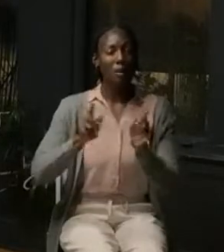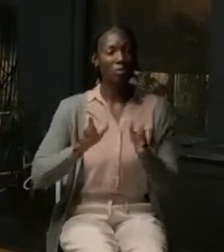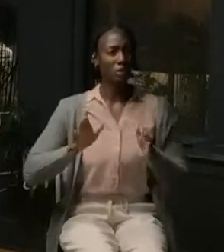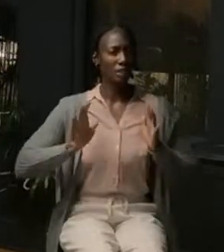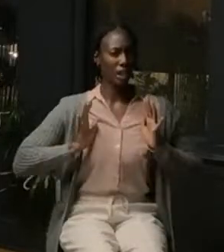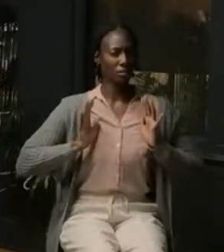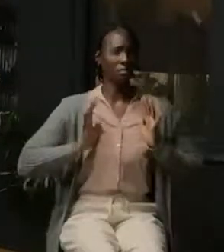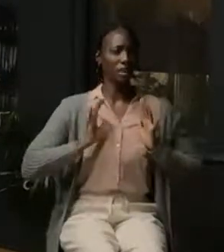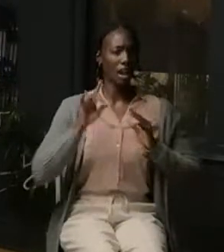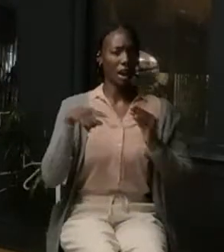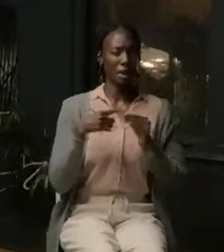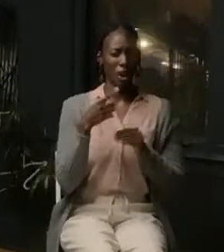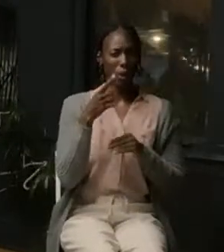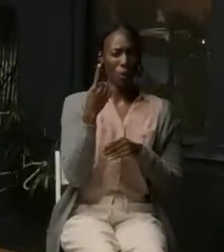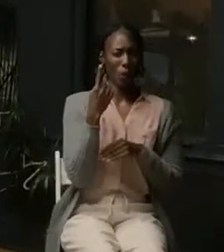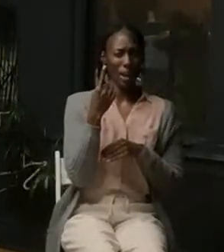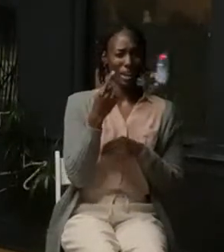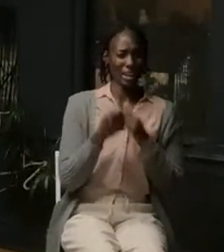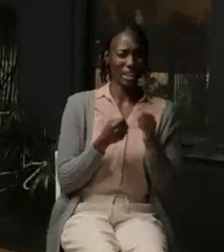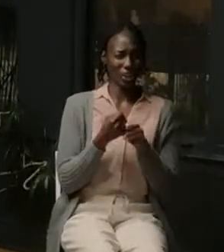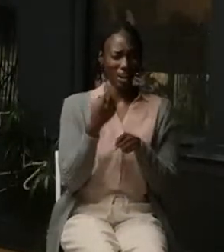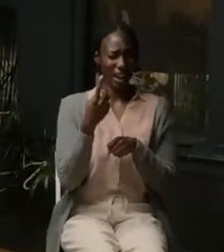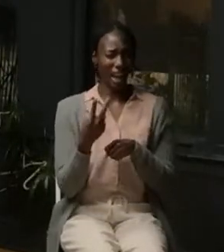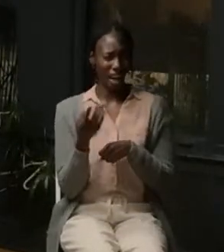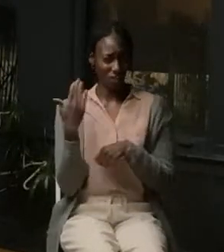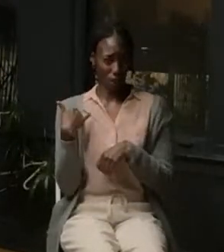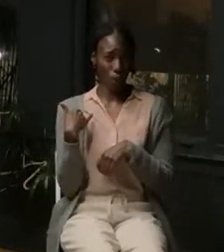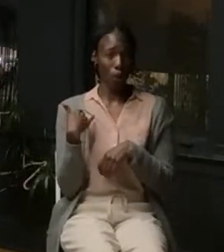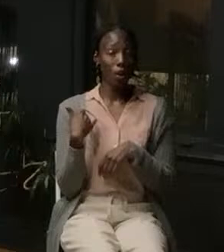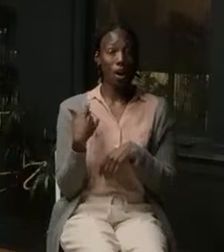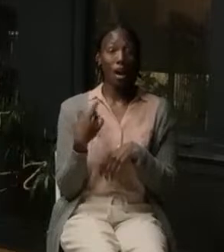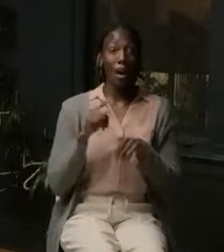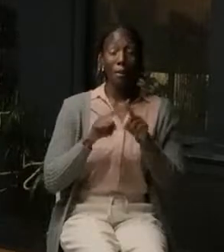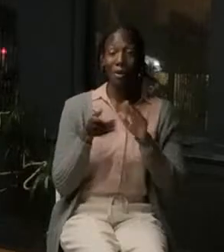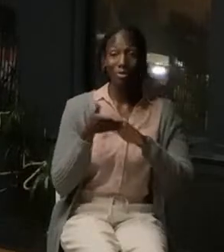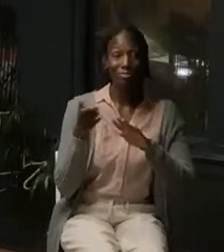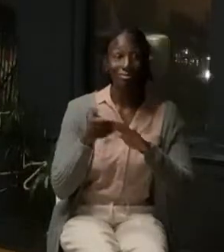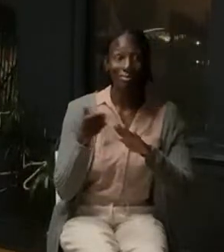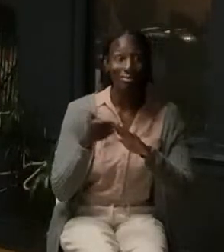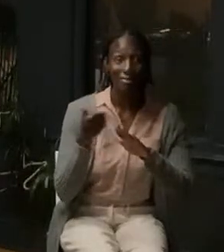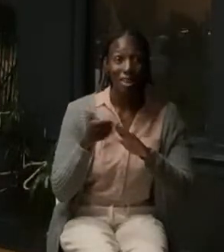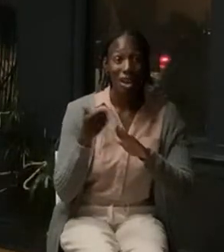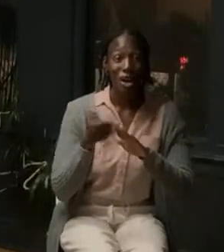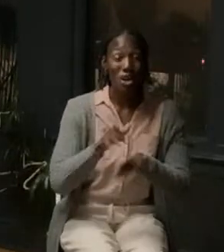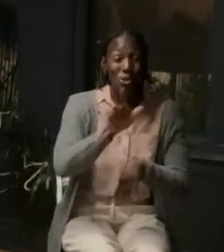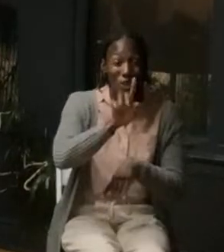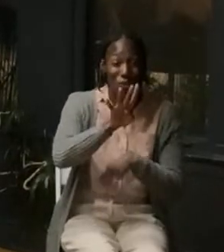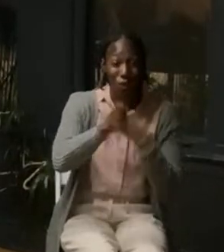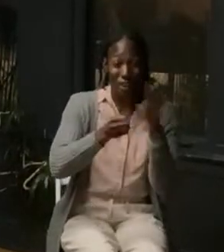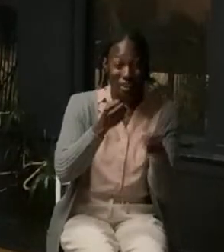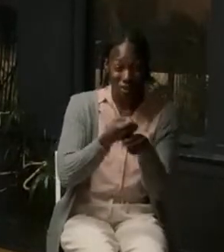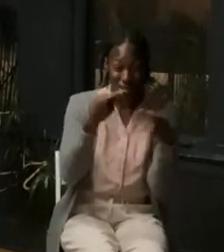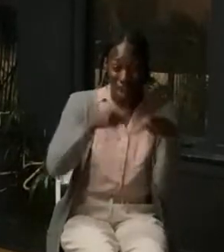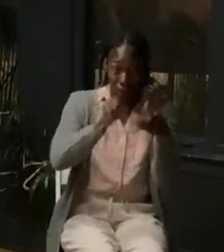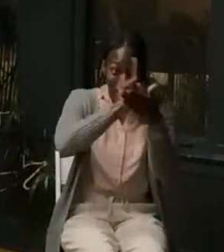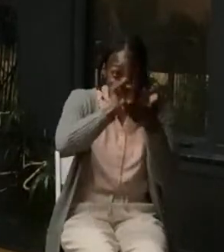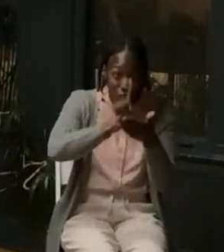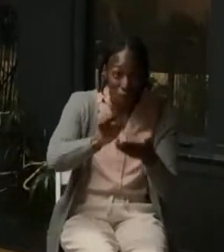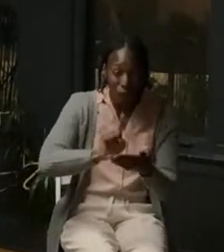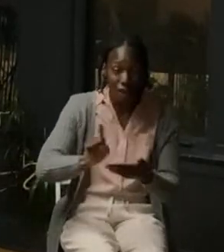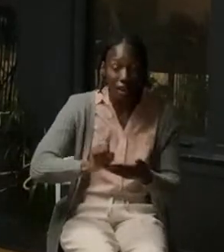it for about 24 years, weekly, right, weekly. And so, and I was the